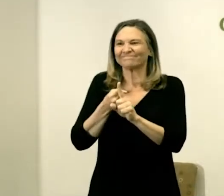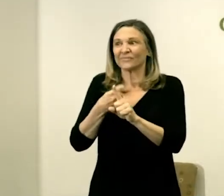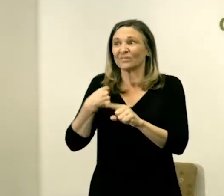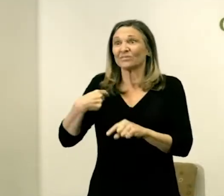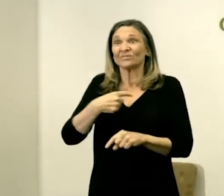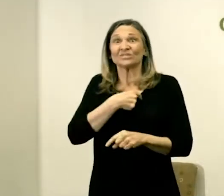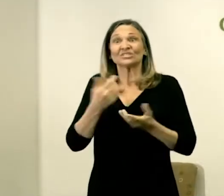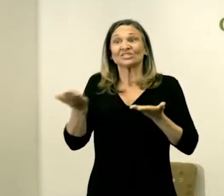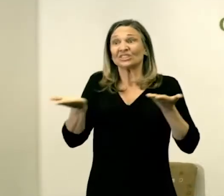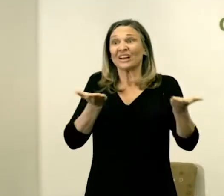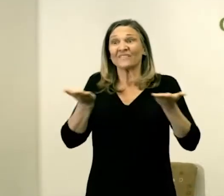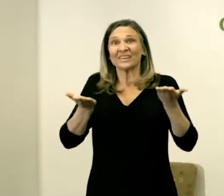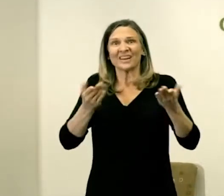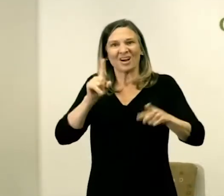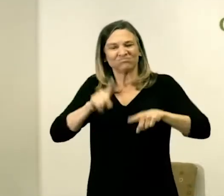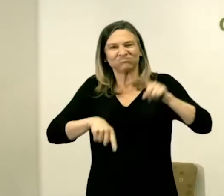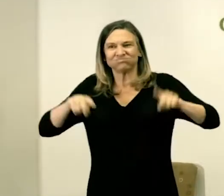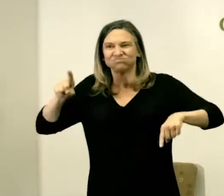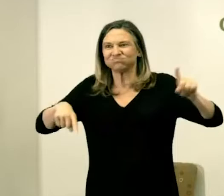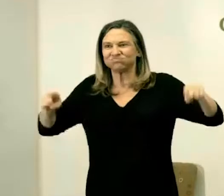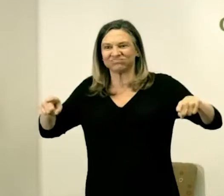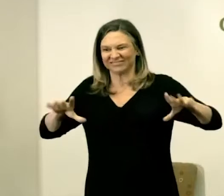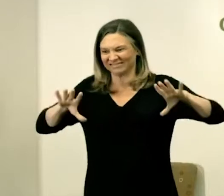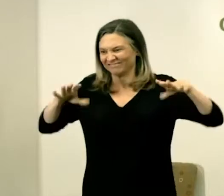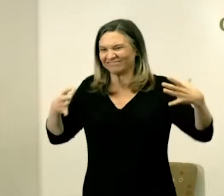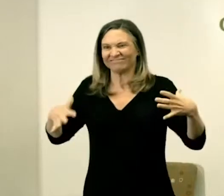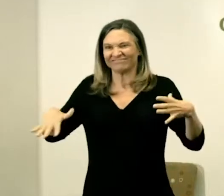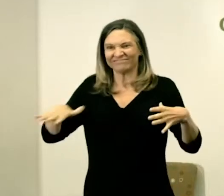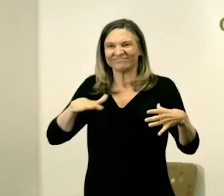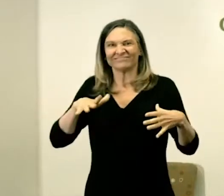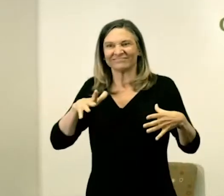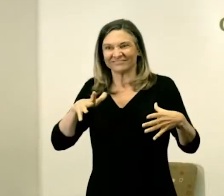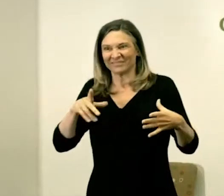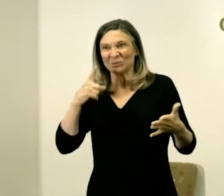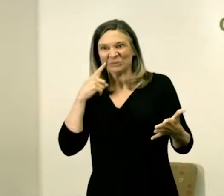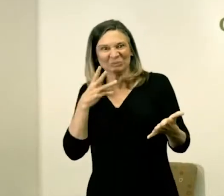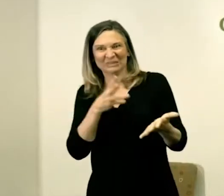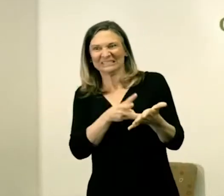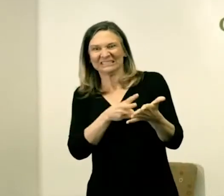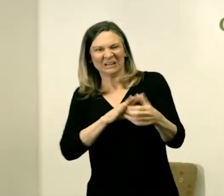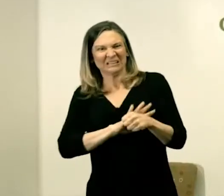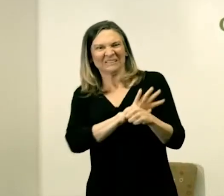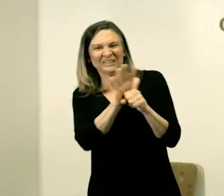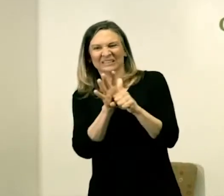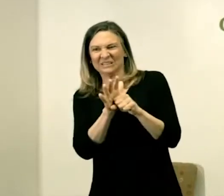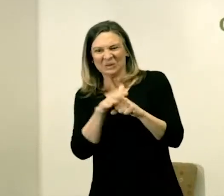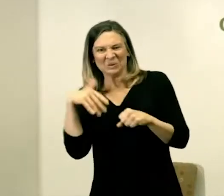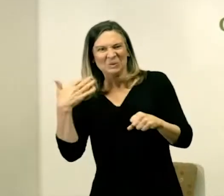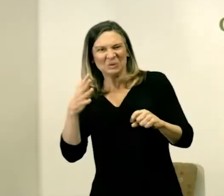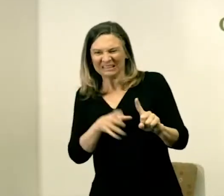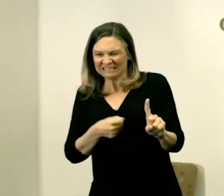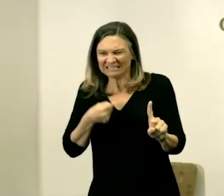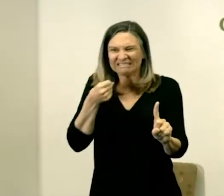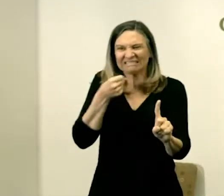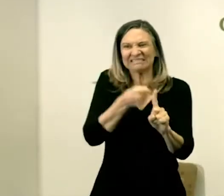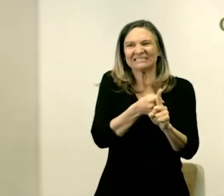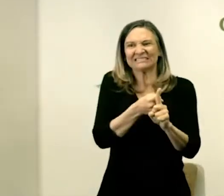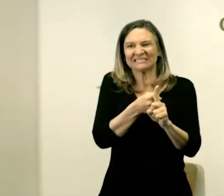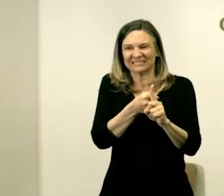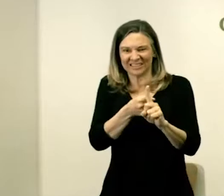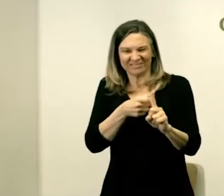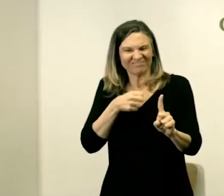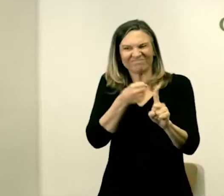and through this pandemic, we have witnessed the unjust impact of the social vulnerabilities that they